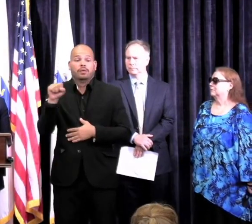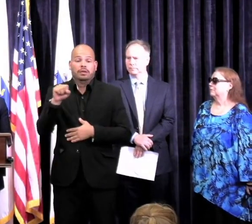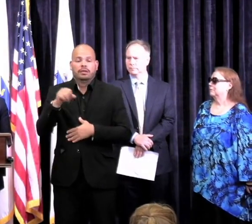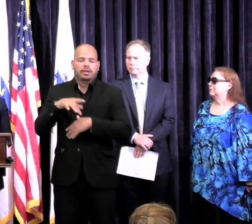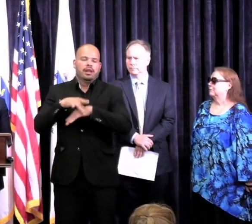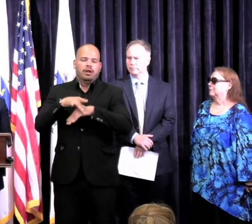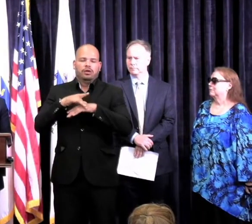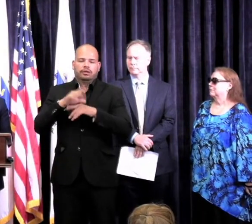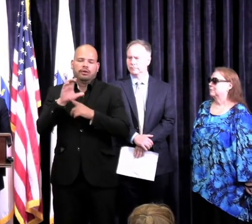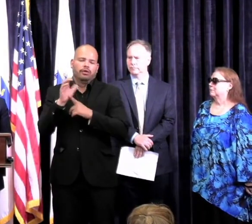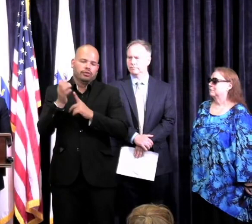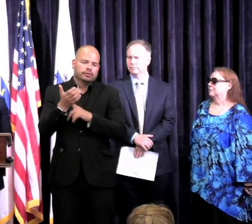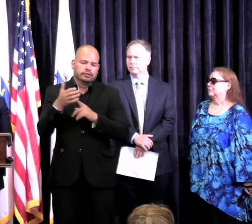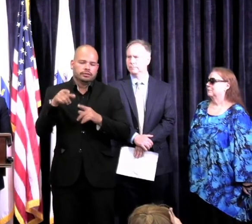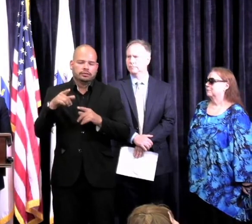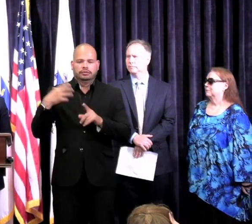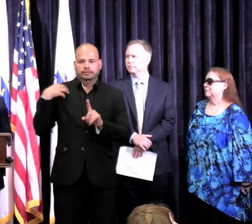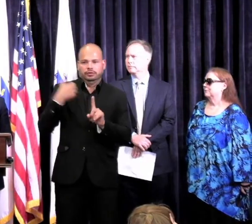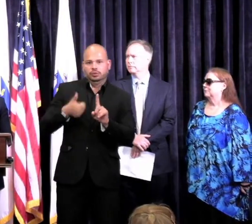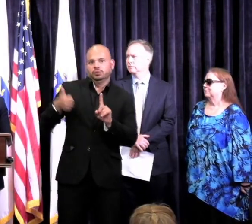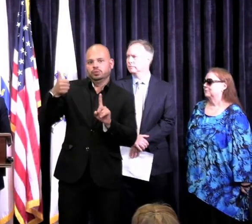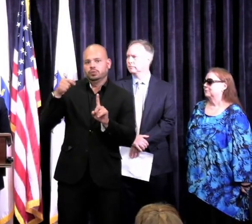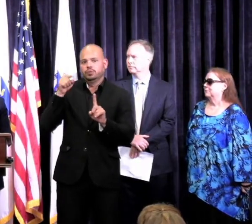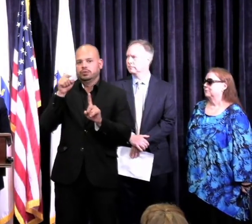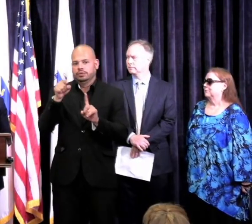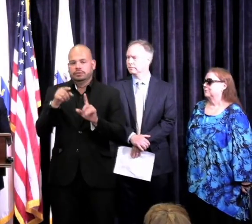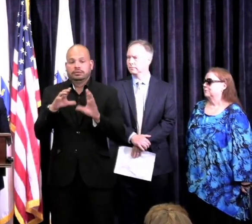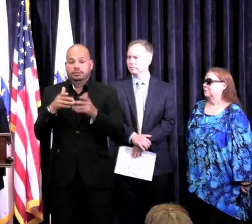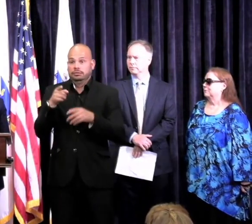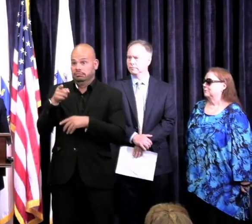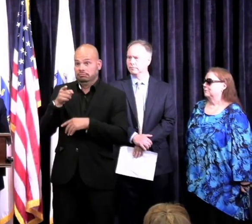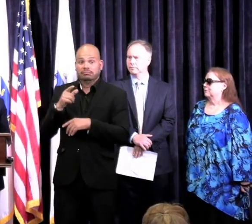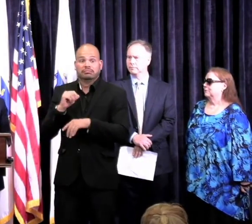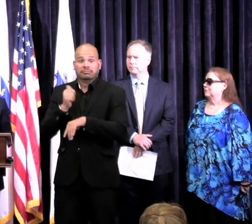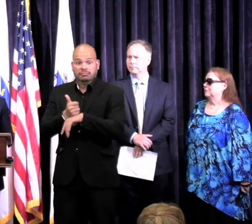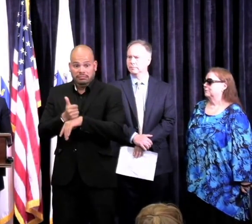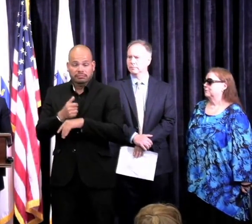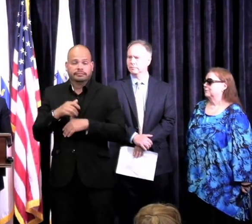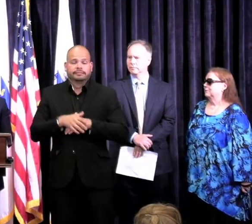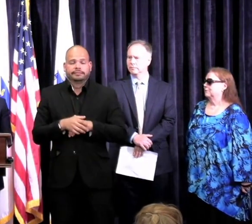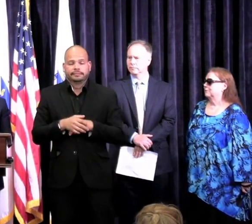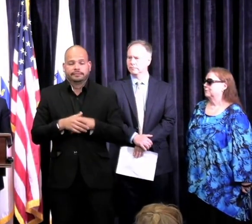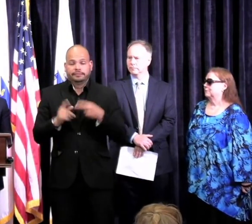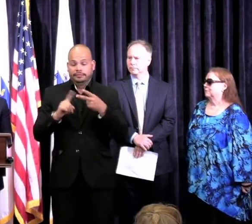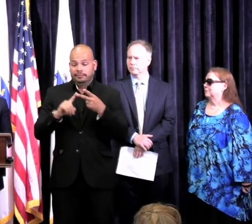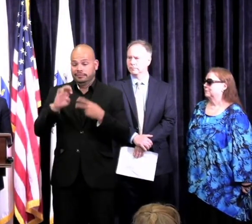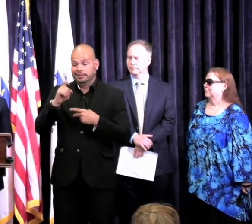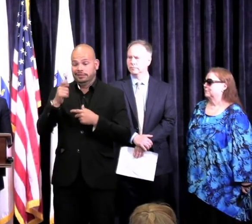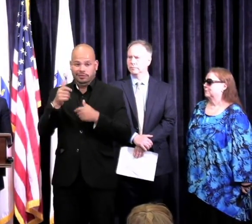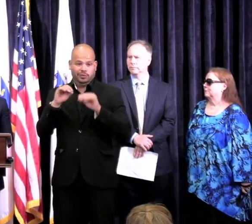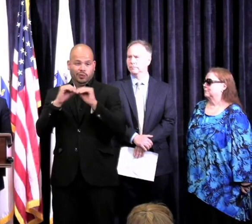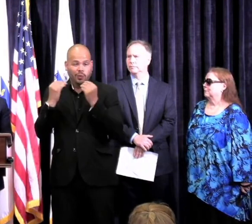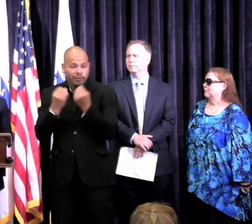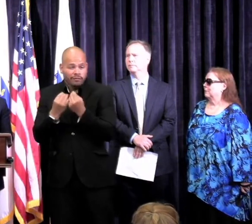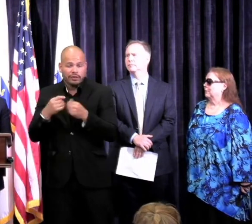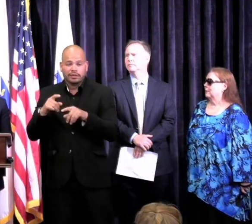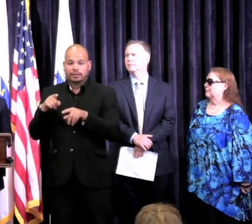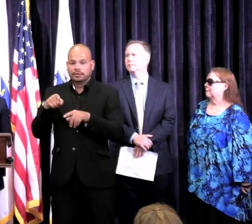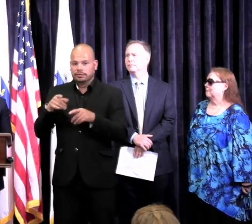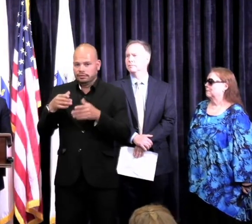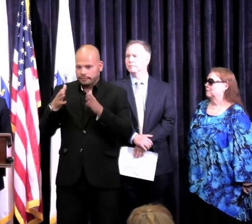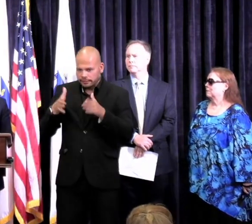our communities and our future we created an executive office of Housing and livable communities to focus on housing